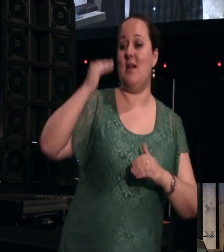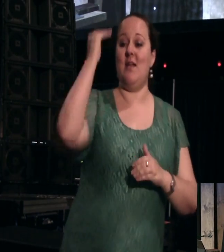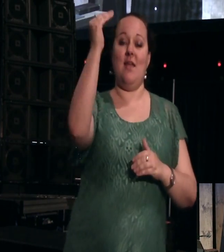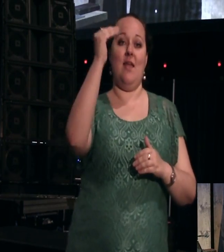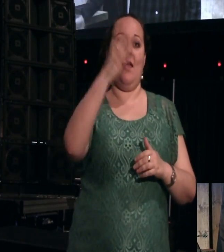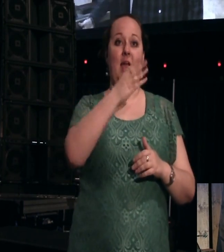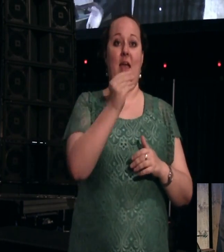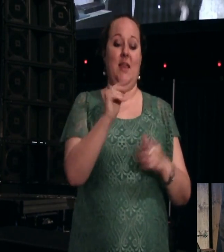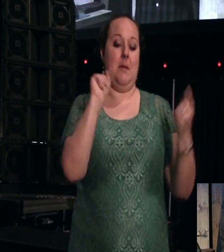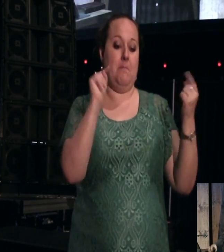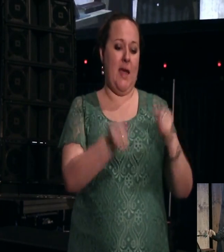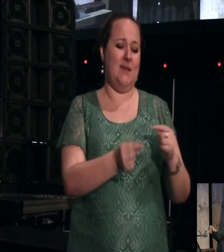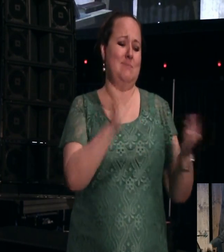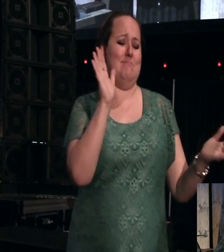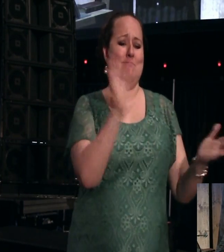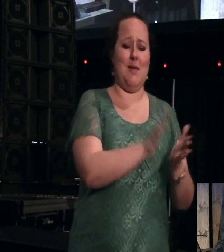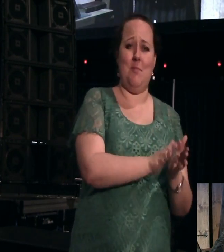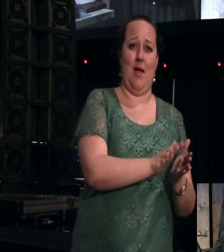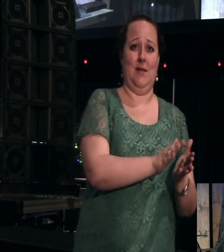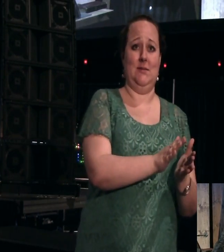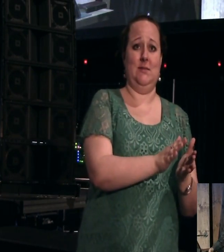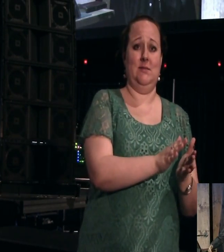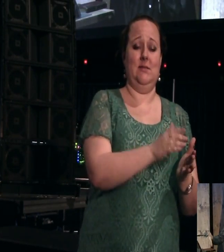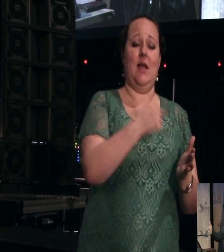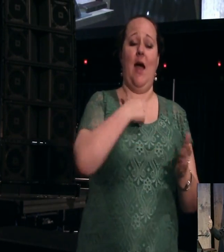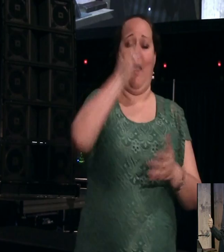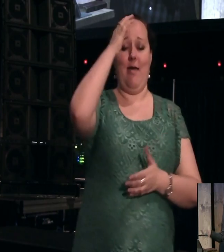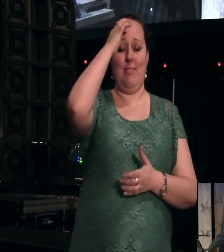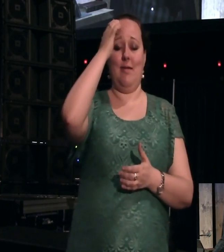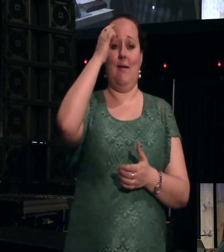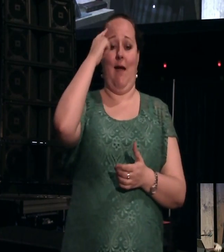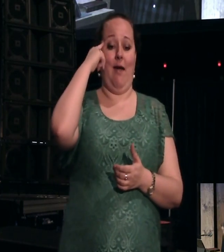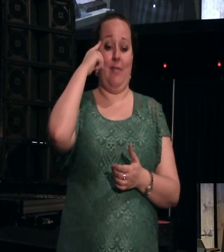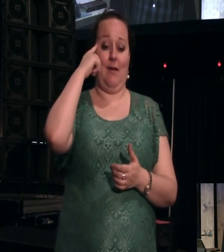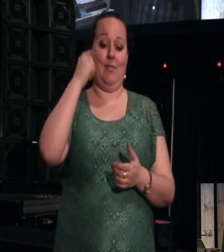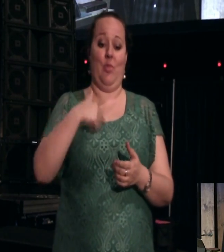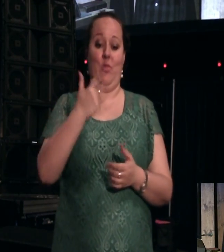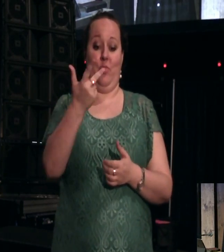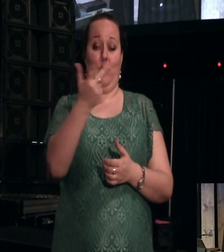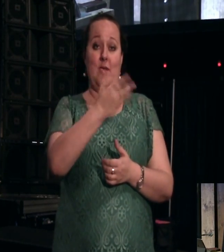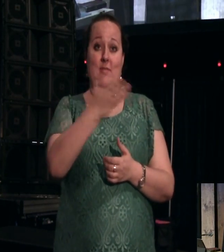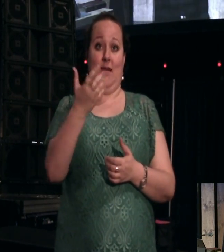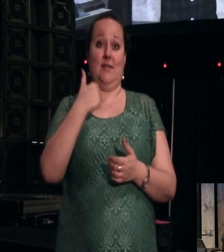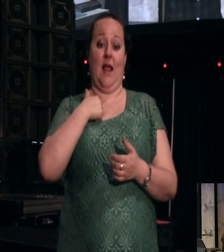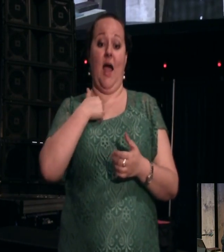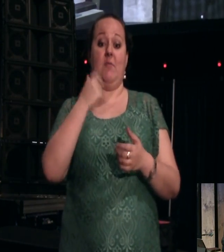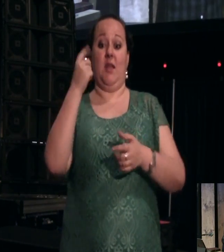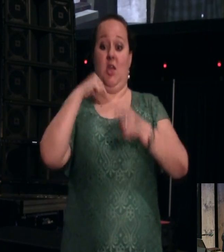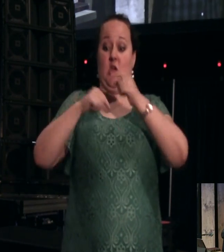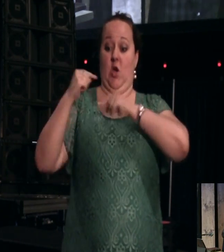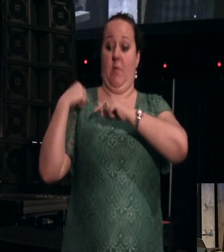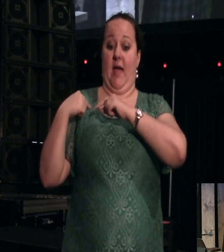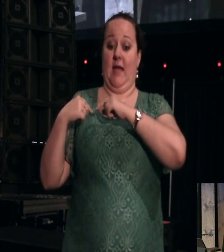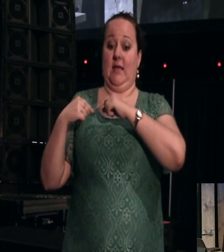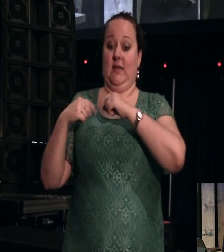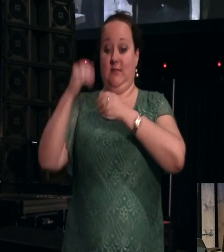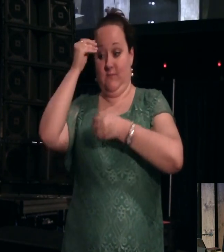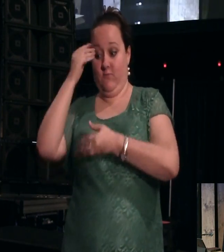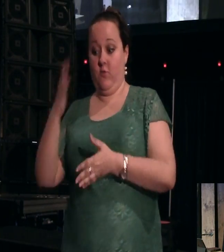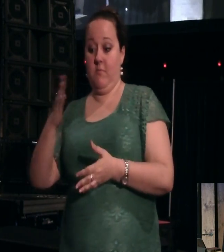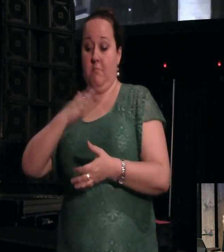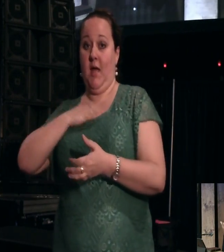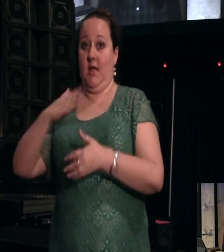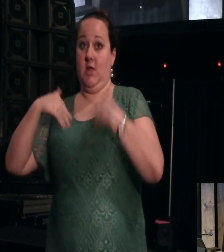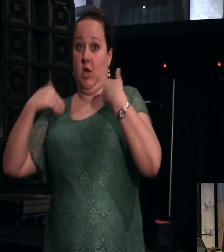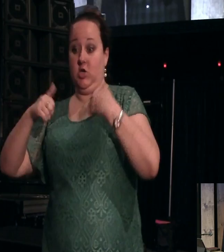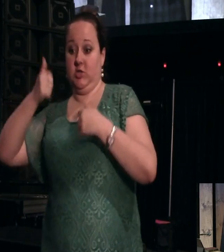where joy is maximized and unnecessary pain is minimized. And I believe that the 3 things that I'm going to share with you, the